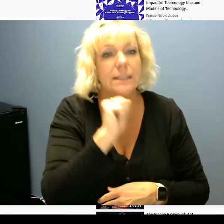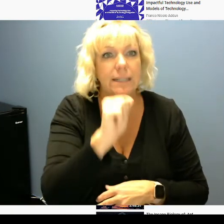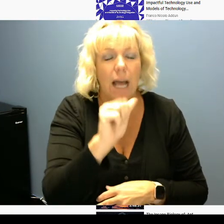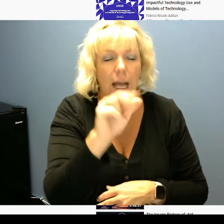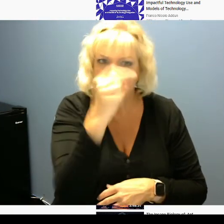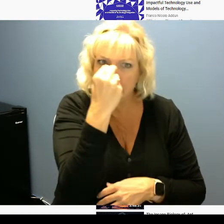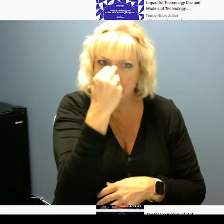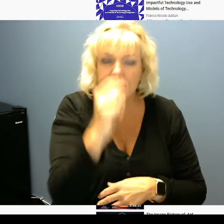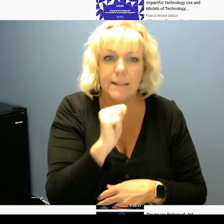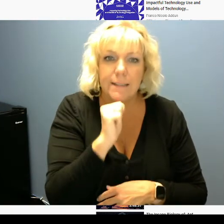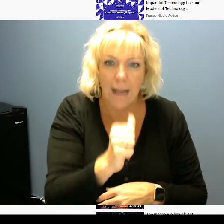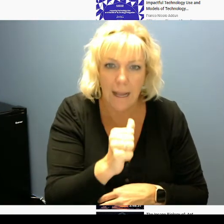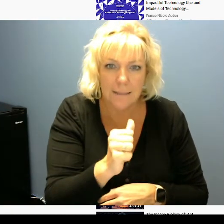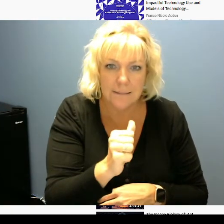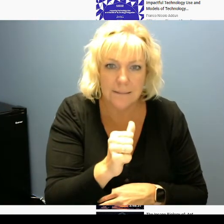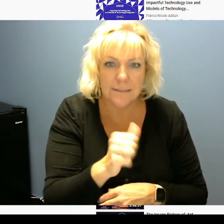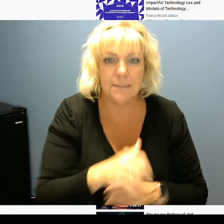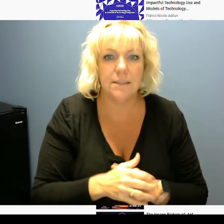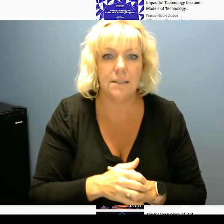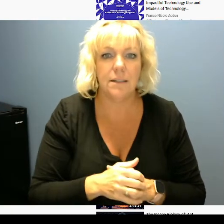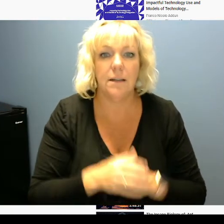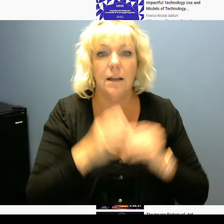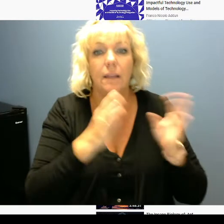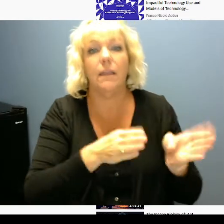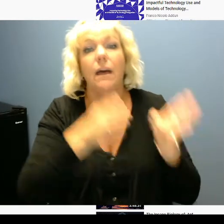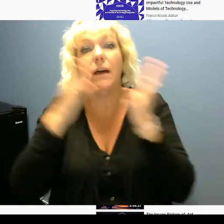Debrais' image, she has